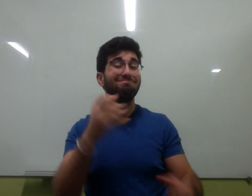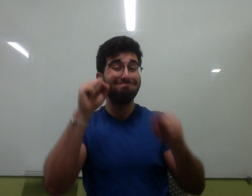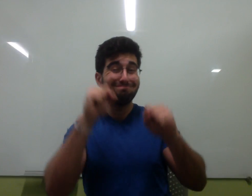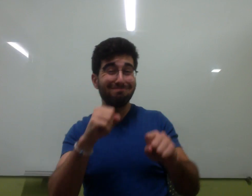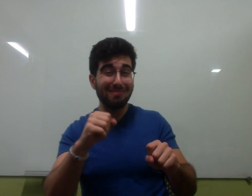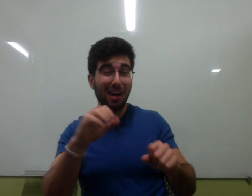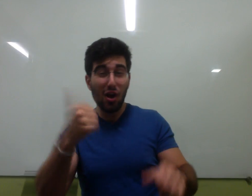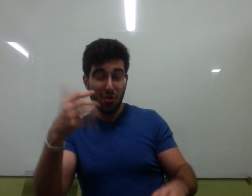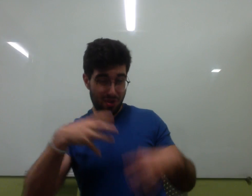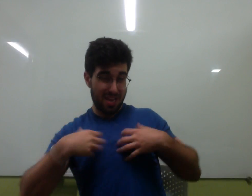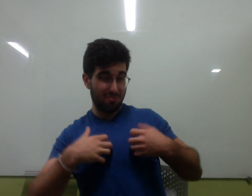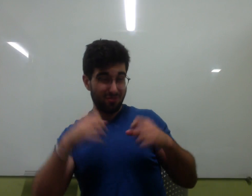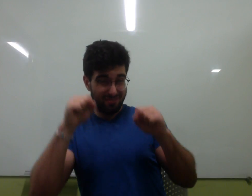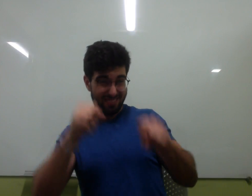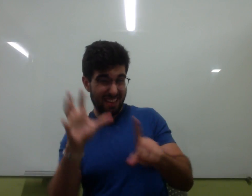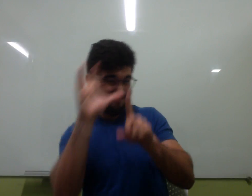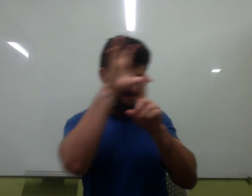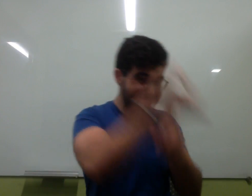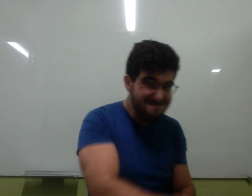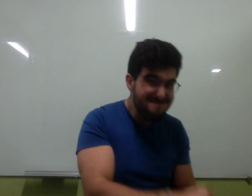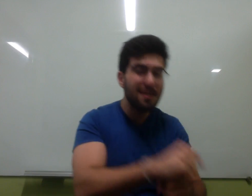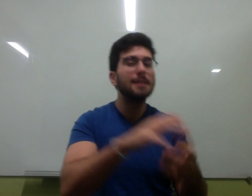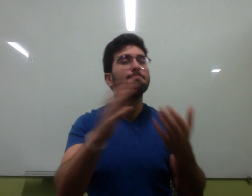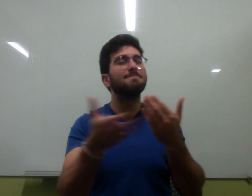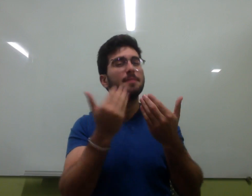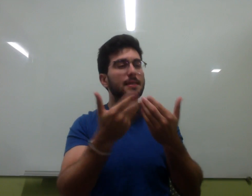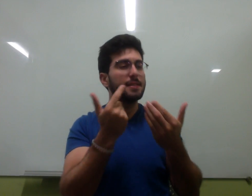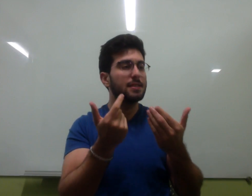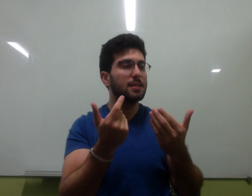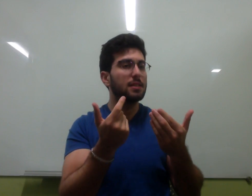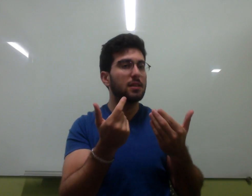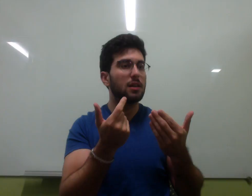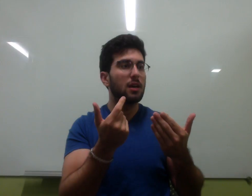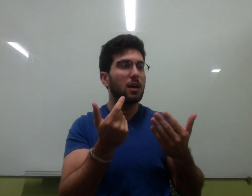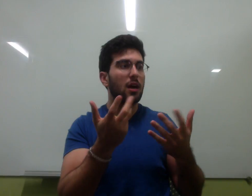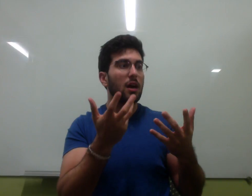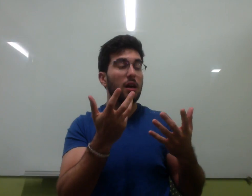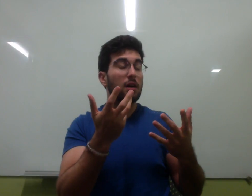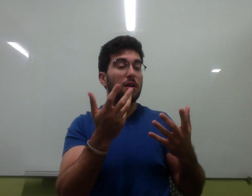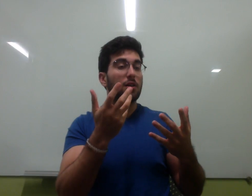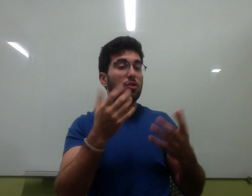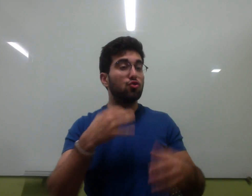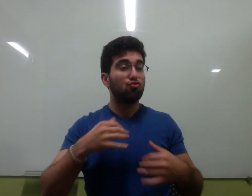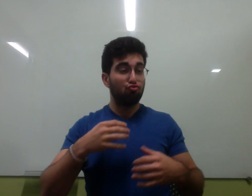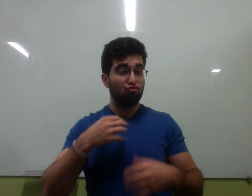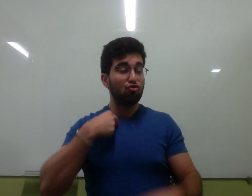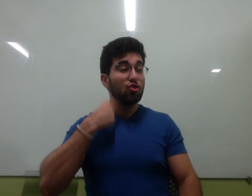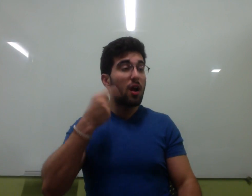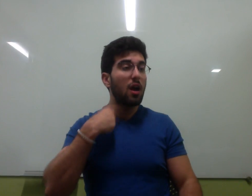to all get along. Lions are nearby, so they don't sleep for hours at a time because they're